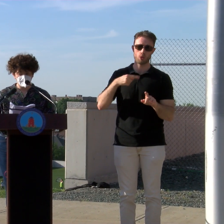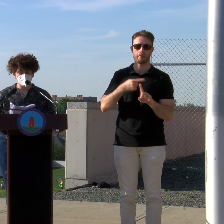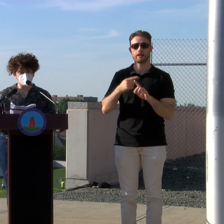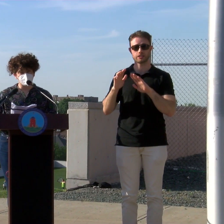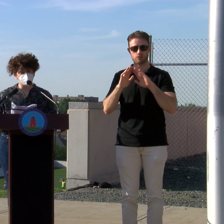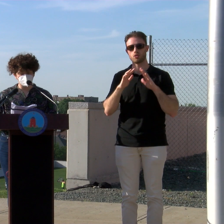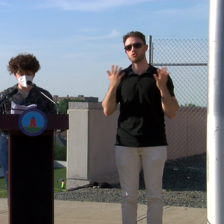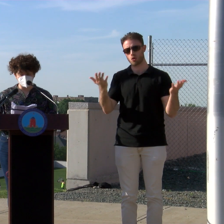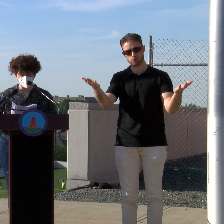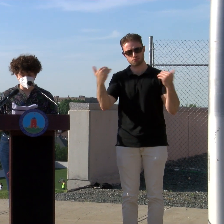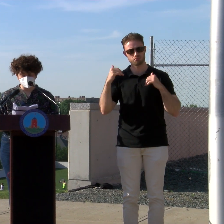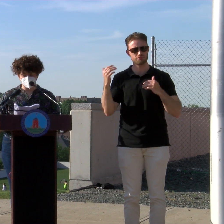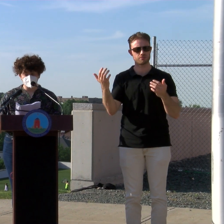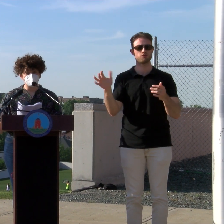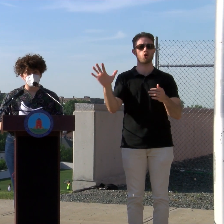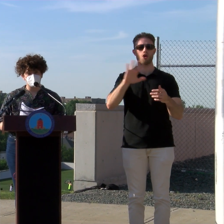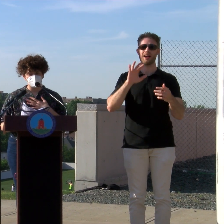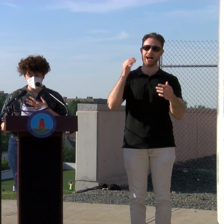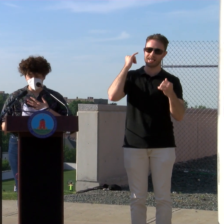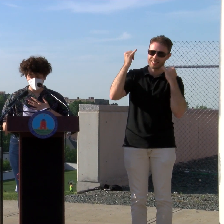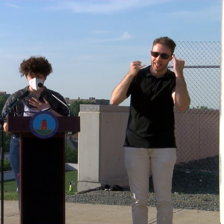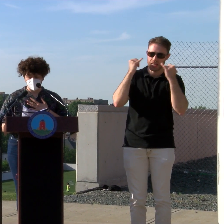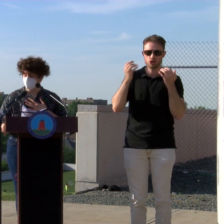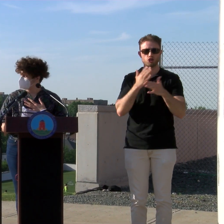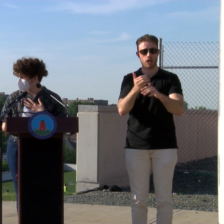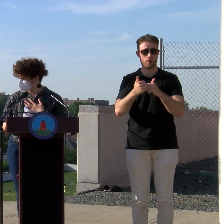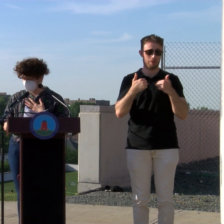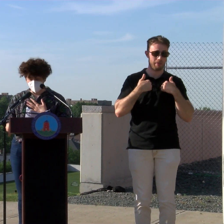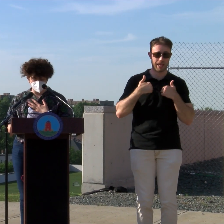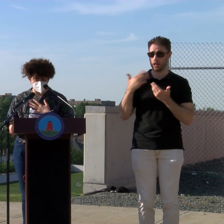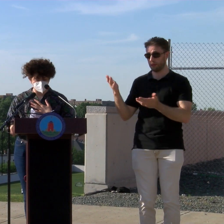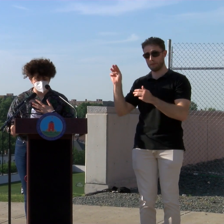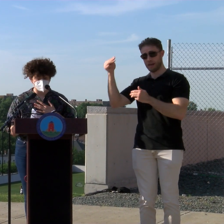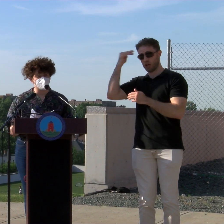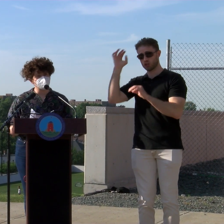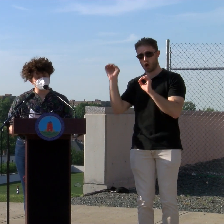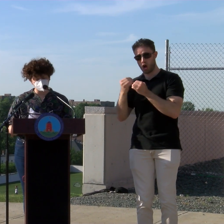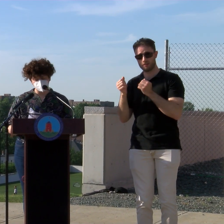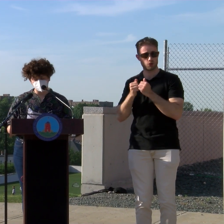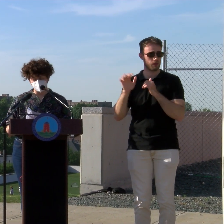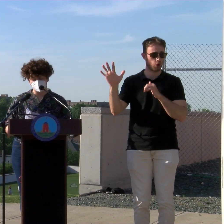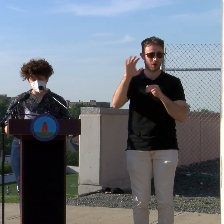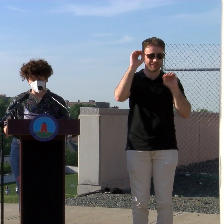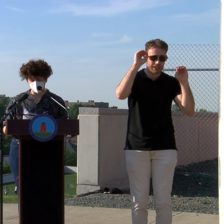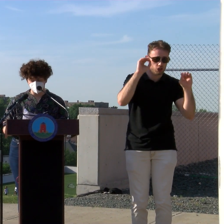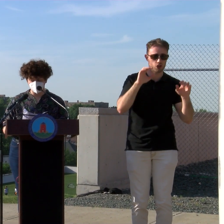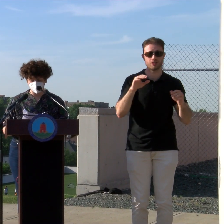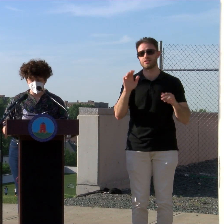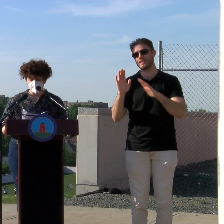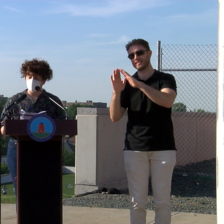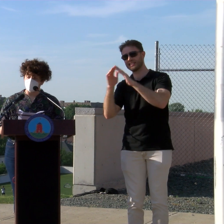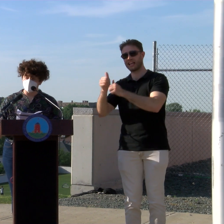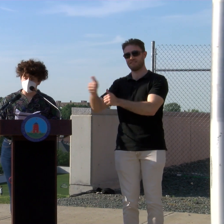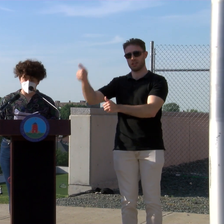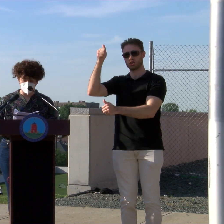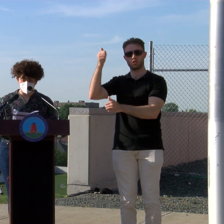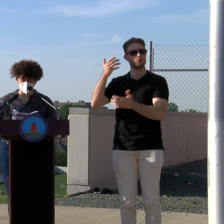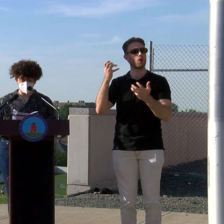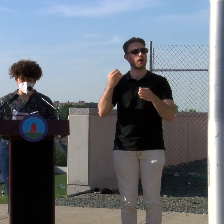community. So bring us your ideas, share them with me, with the mayor's office, with your teachers, city officials.